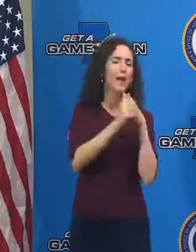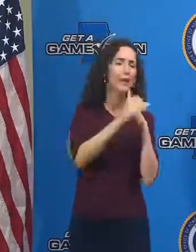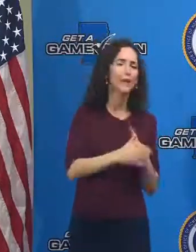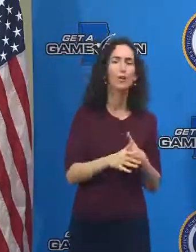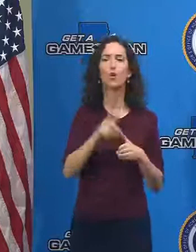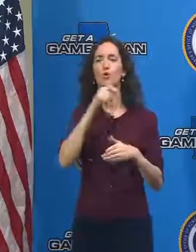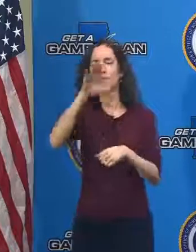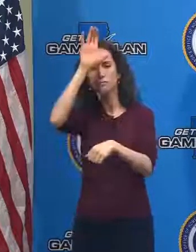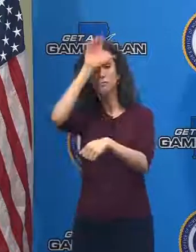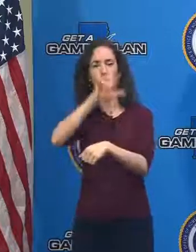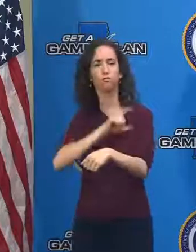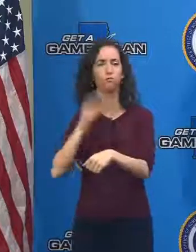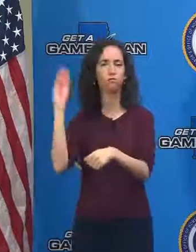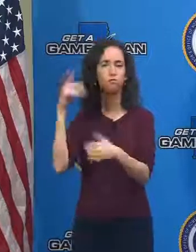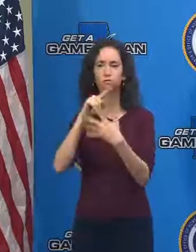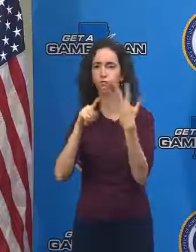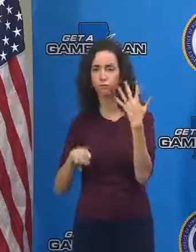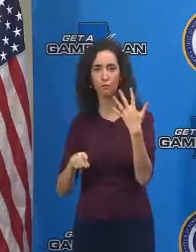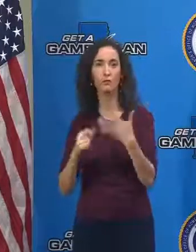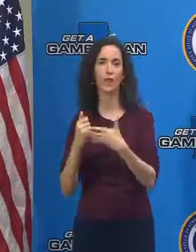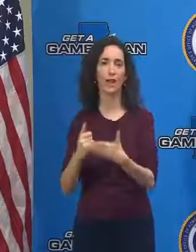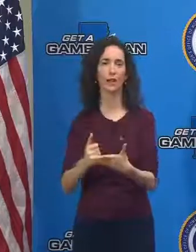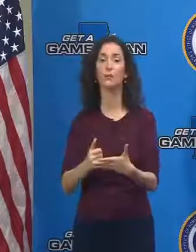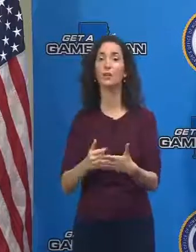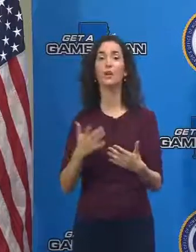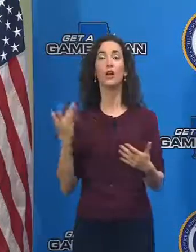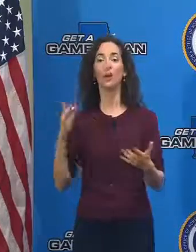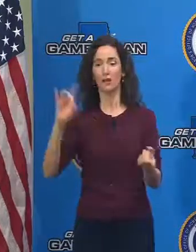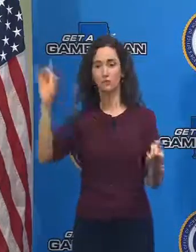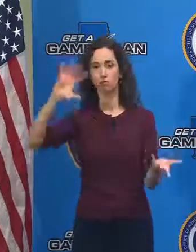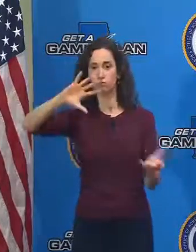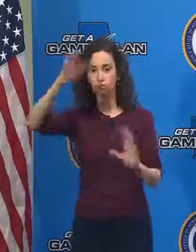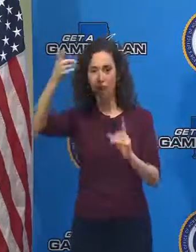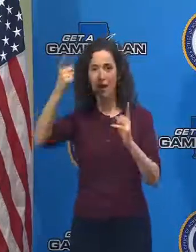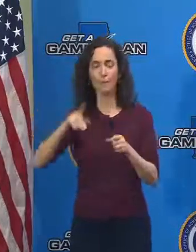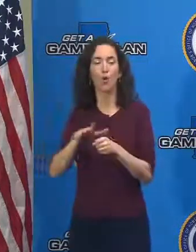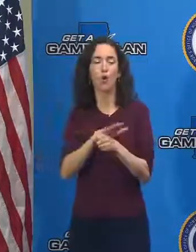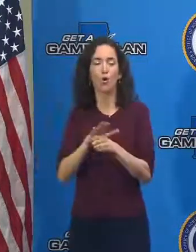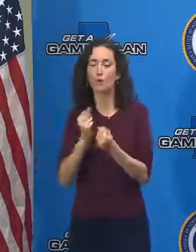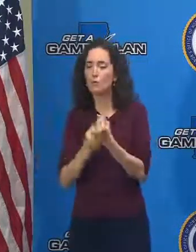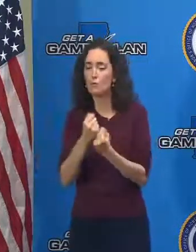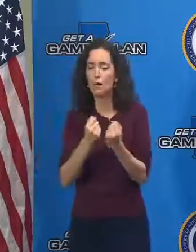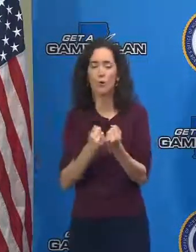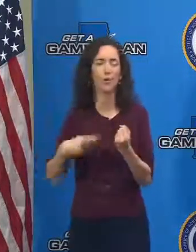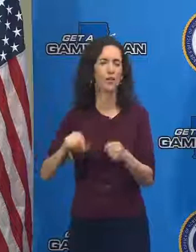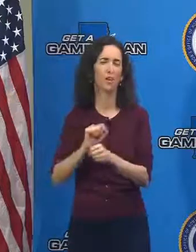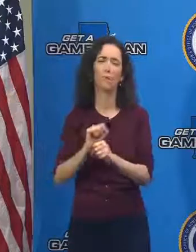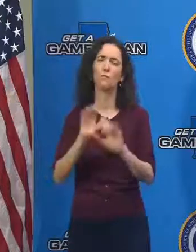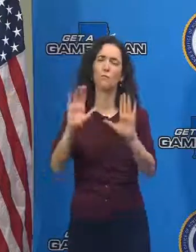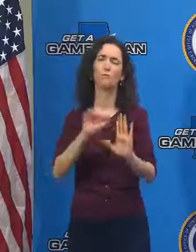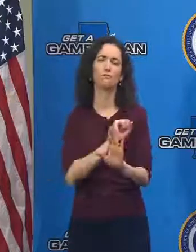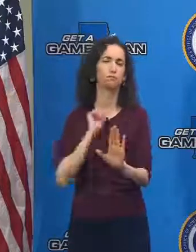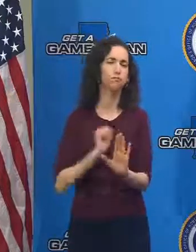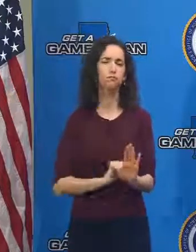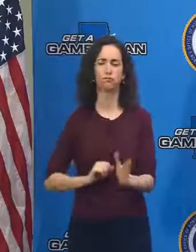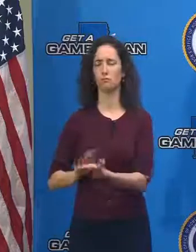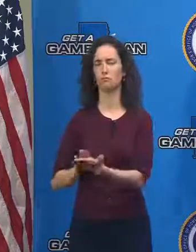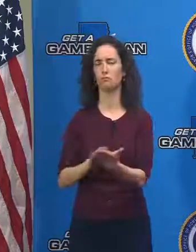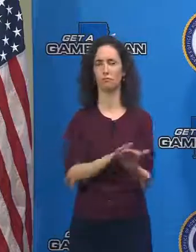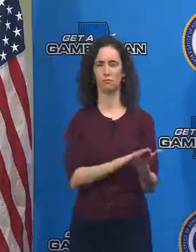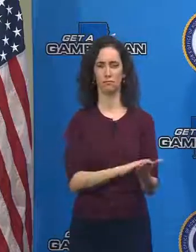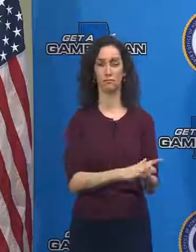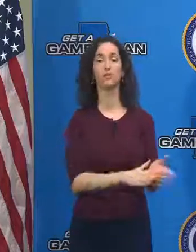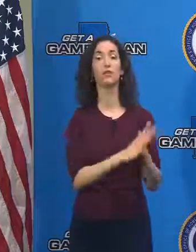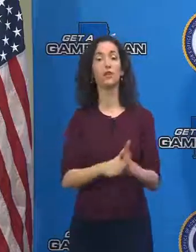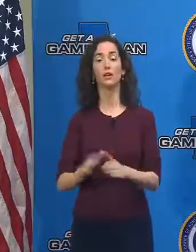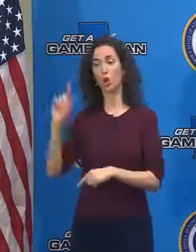disasters start and end locally, and certainly some heroic efforts out there on the part of our parish officials. I've also traveled with the